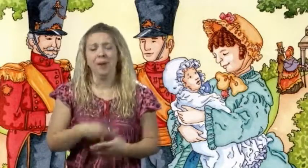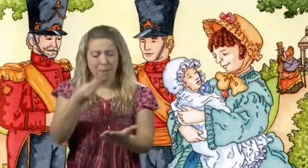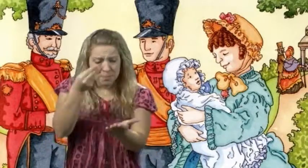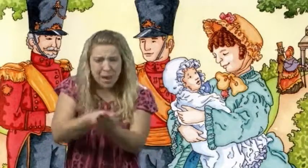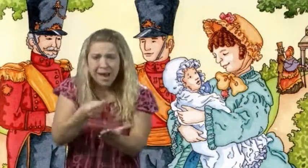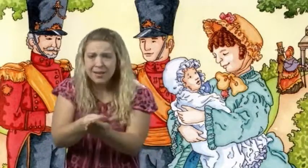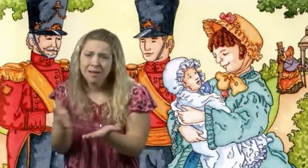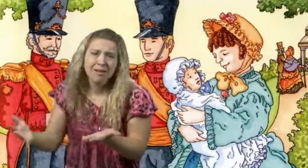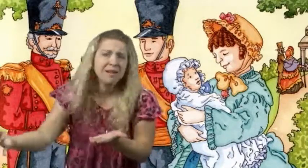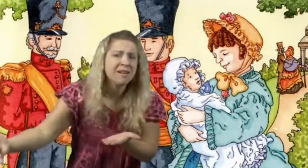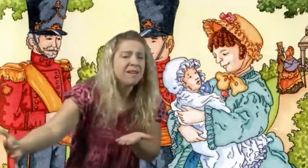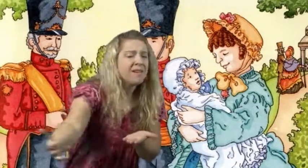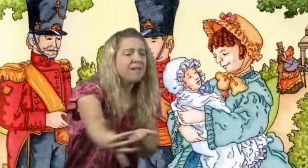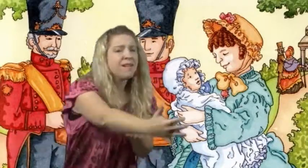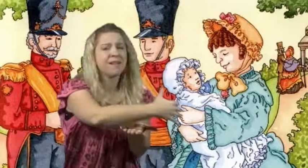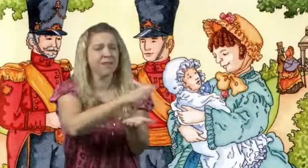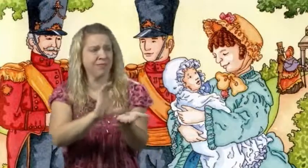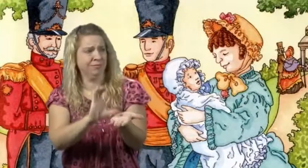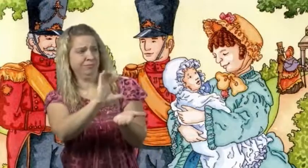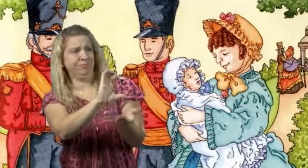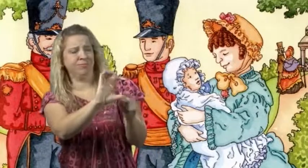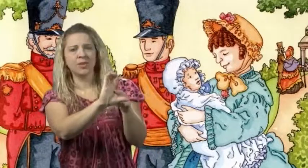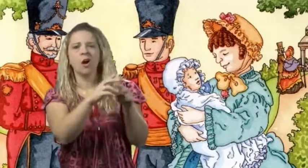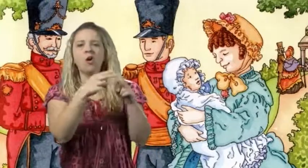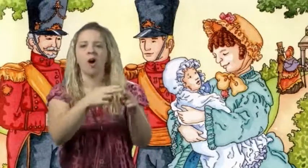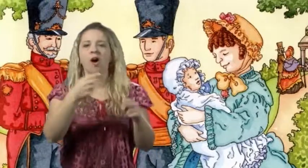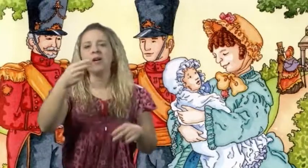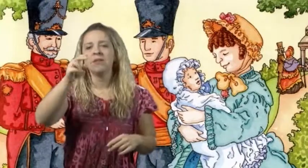Money was collected for the Nightingale Fund.